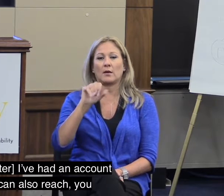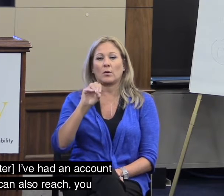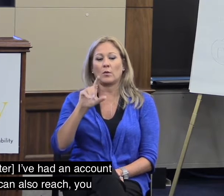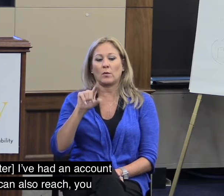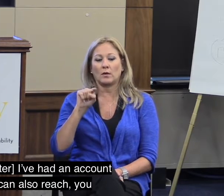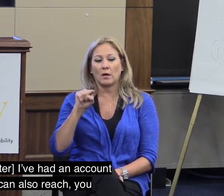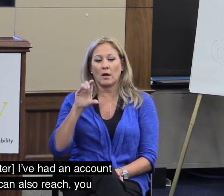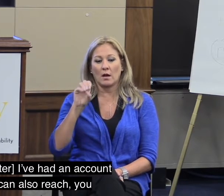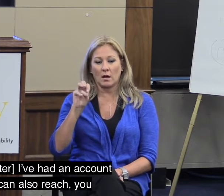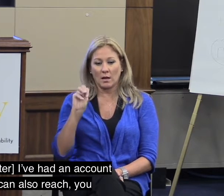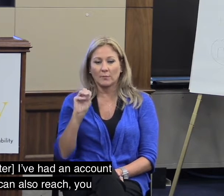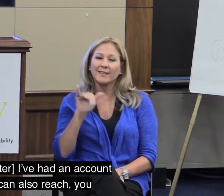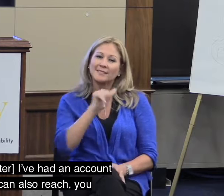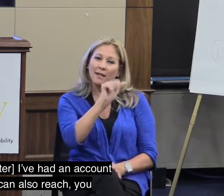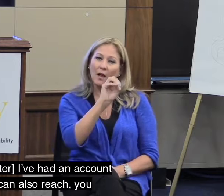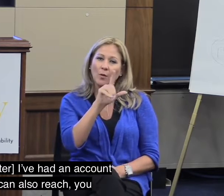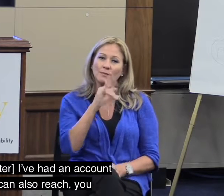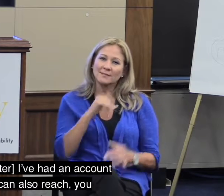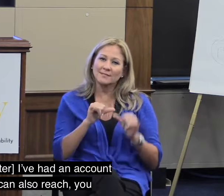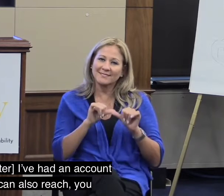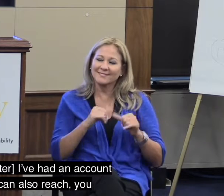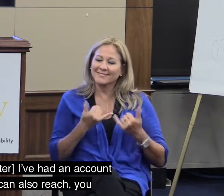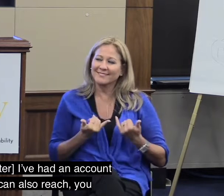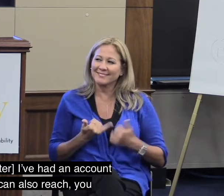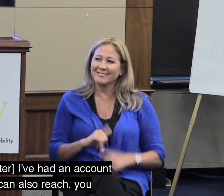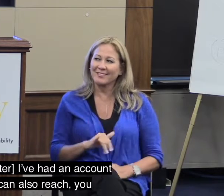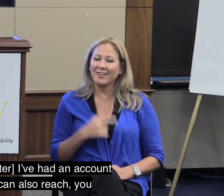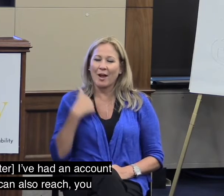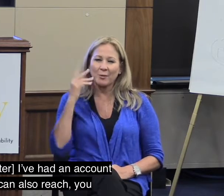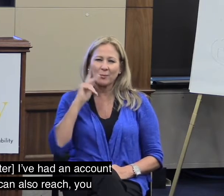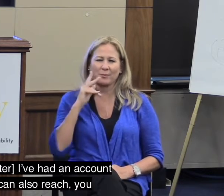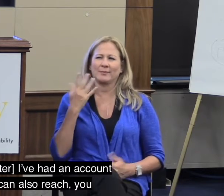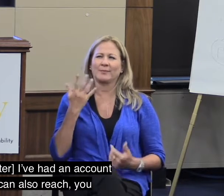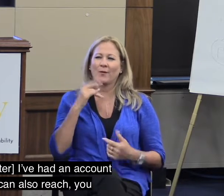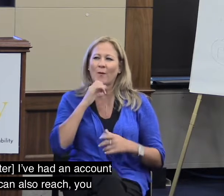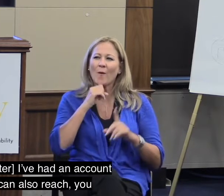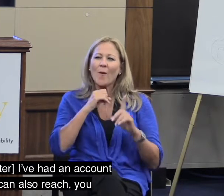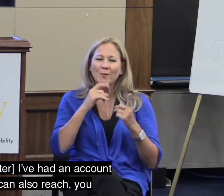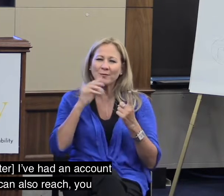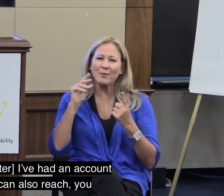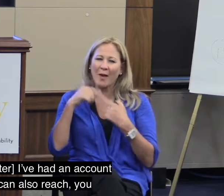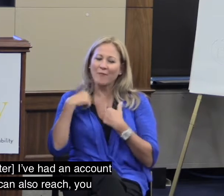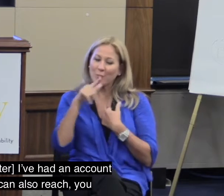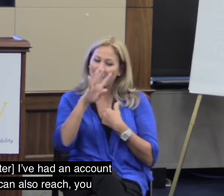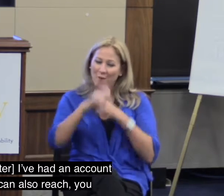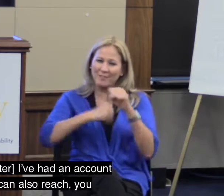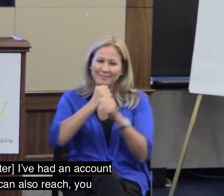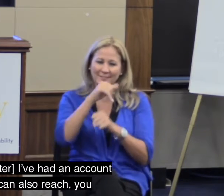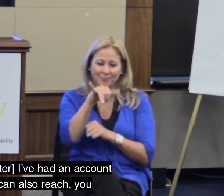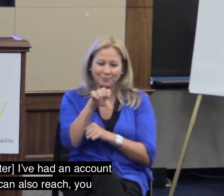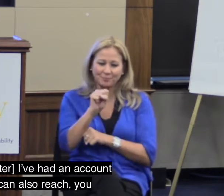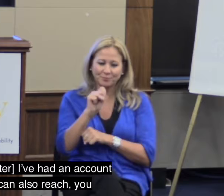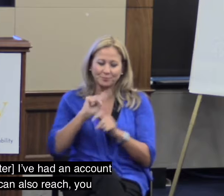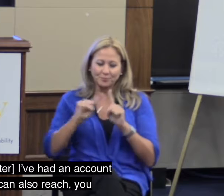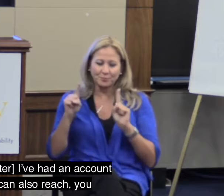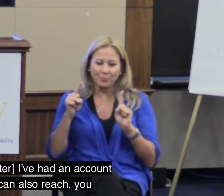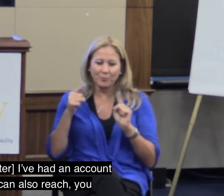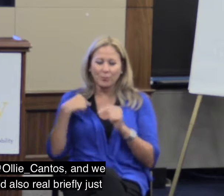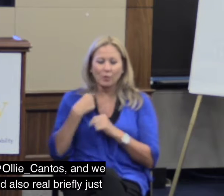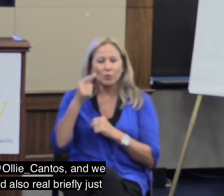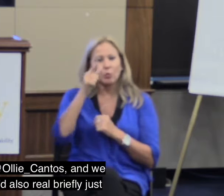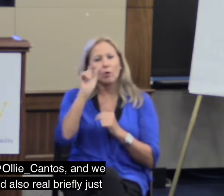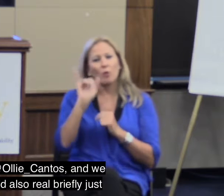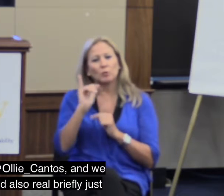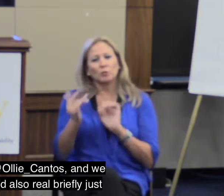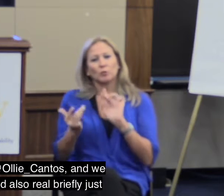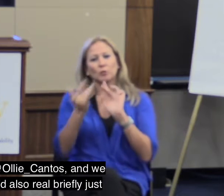Yes, AOL still exists. I've had an account there for 24 years. You can also you